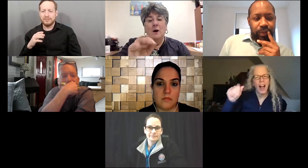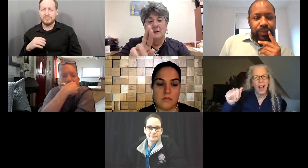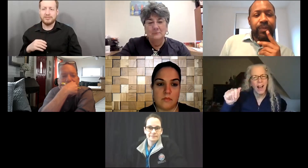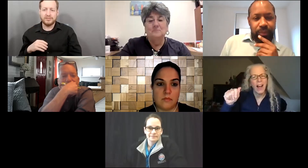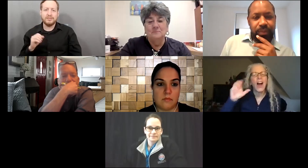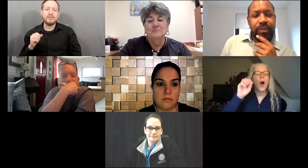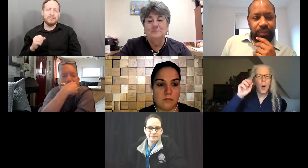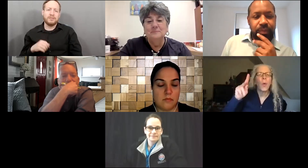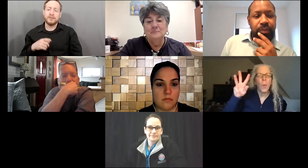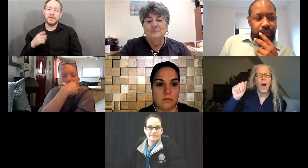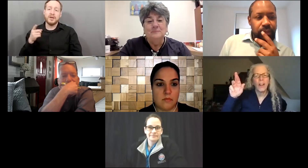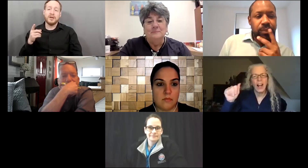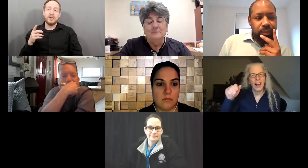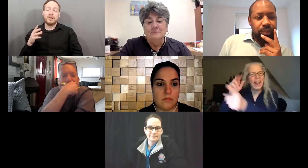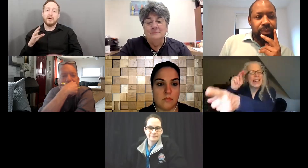Okwara.